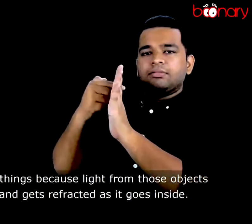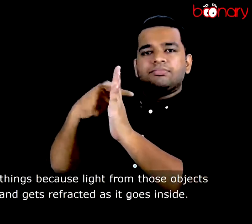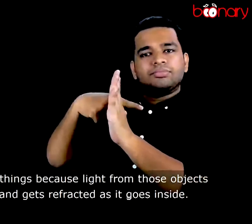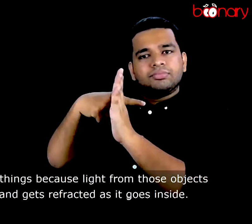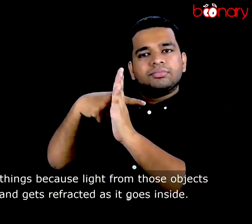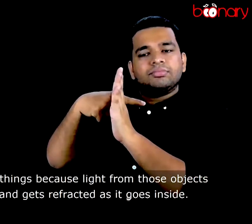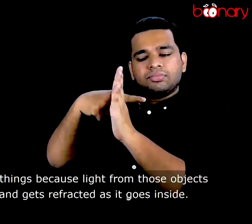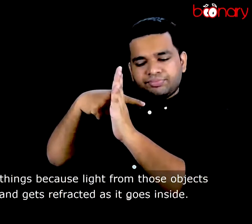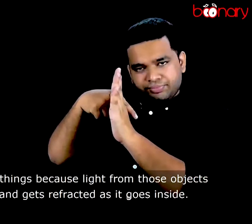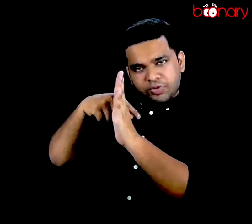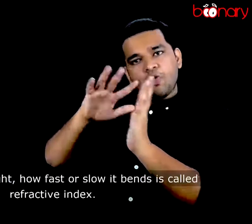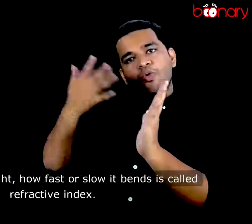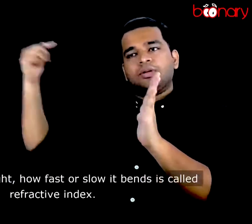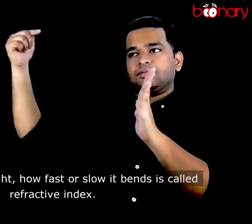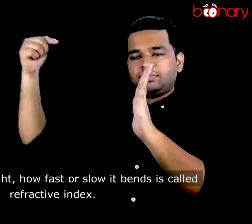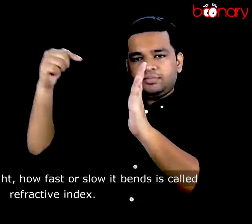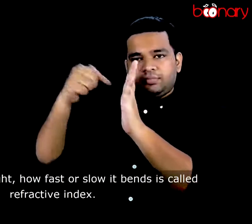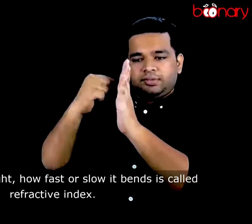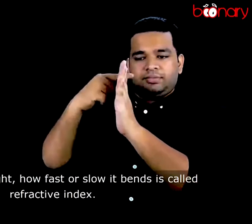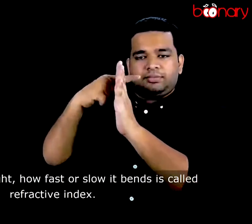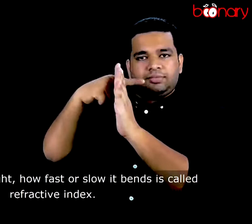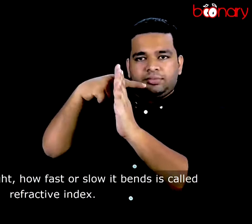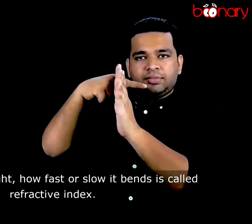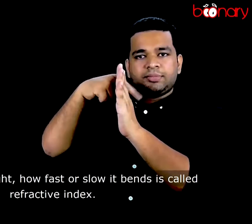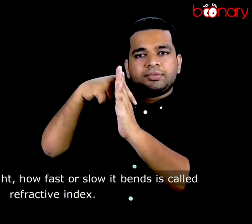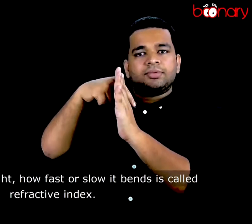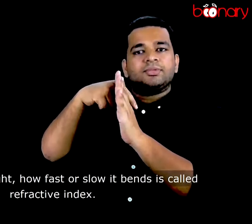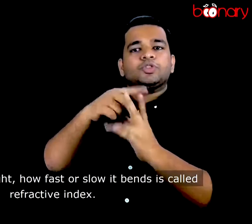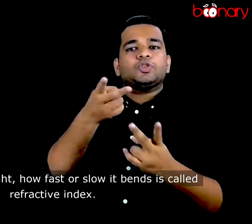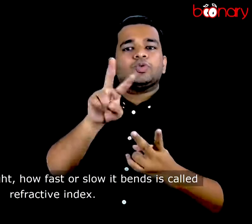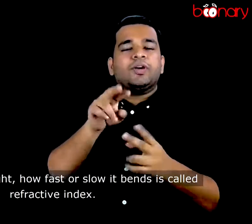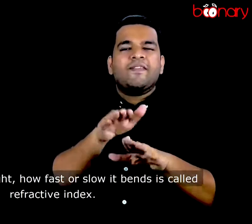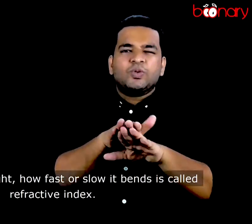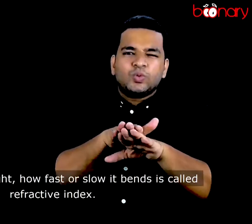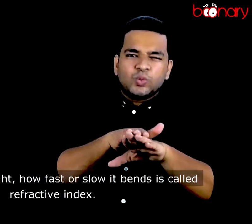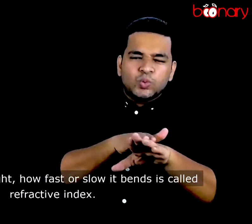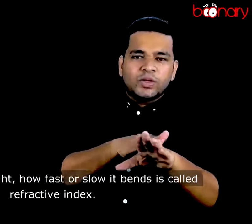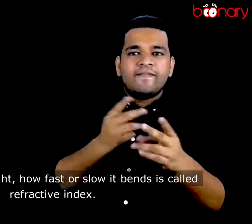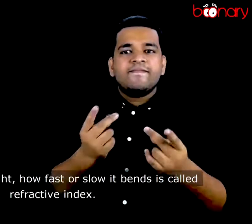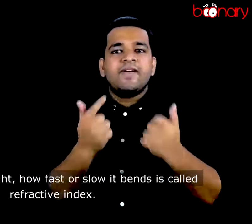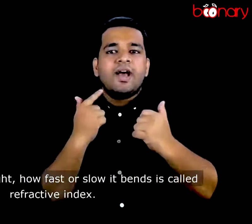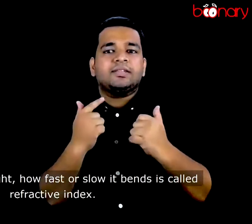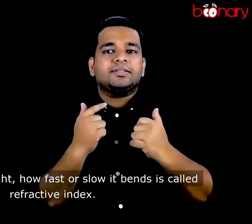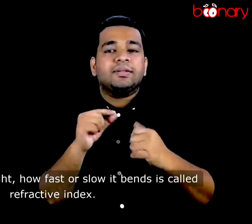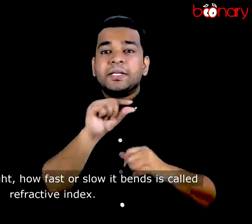it goes inside. This bending of light, how fast or slow it bends, is called